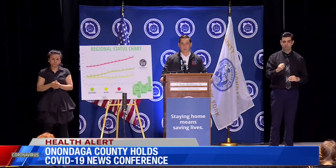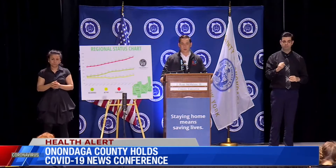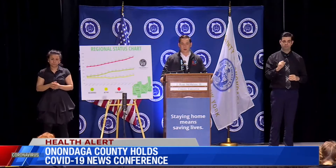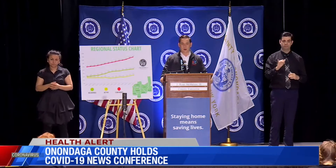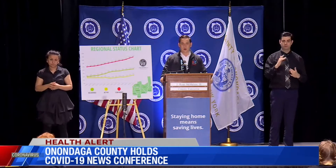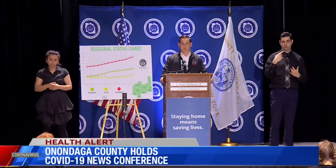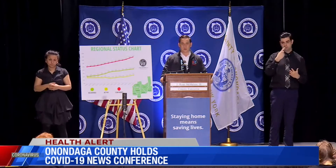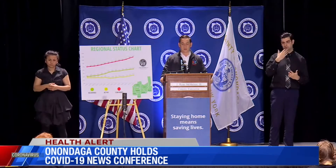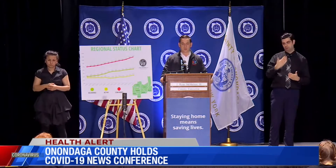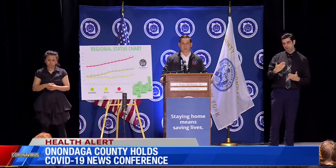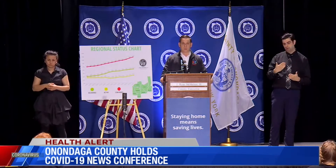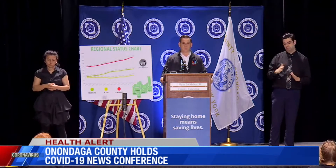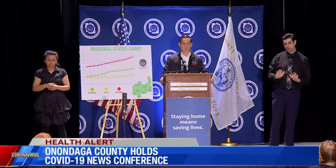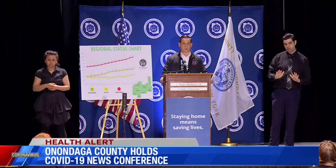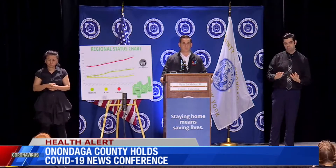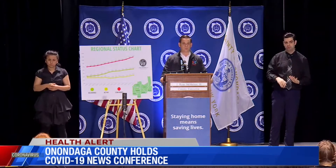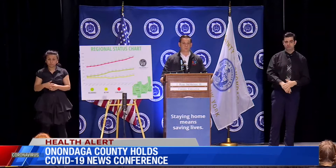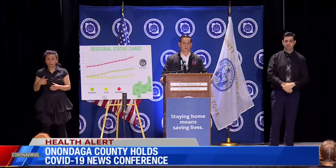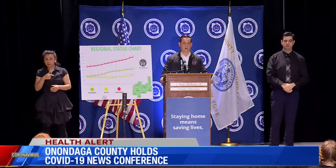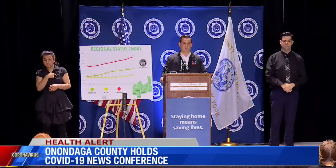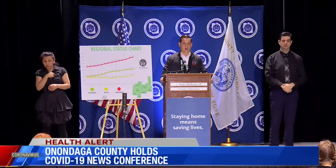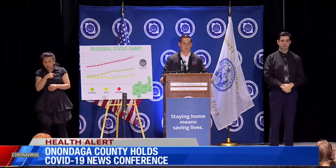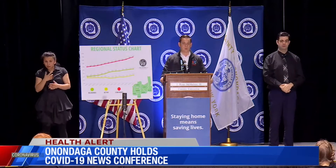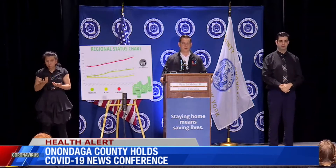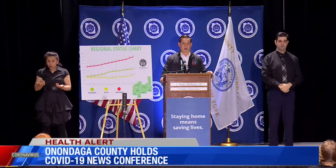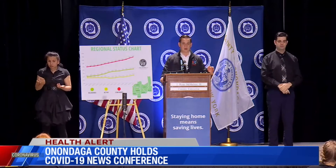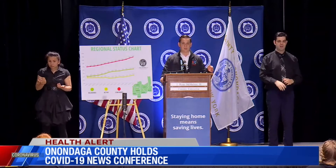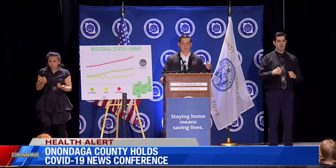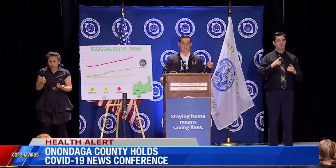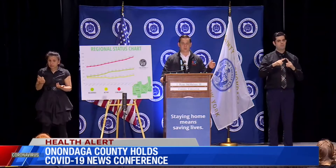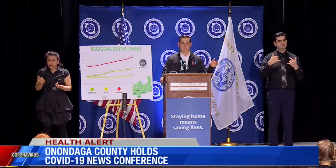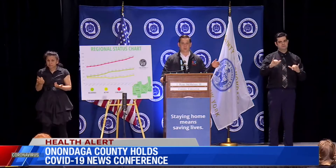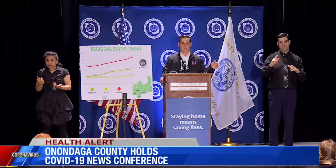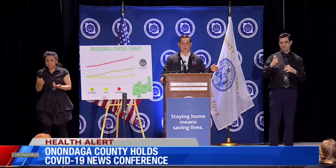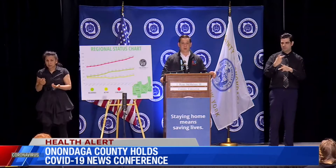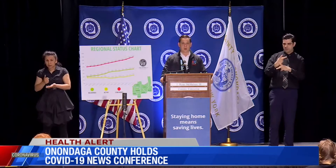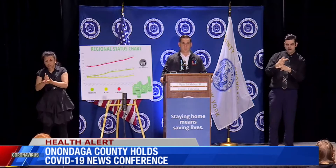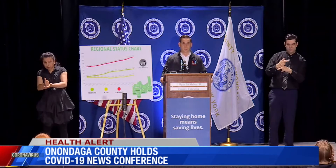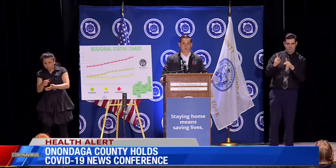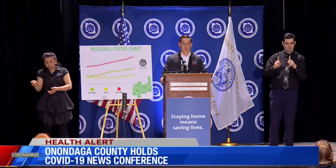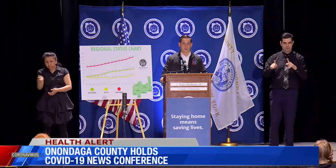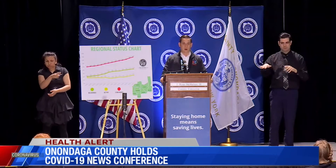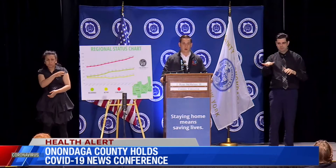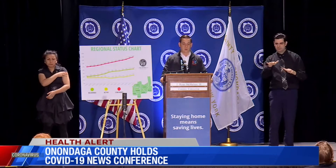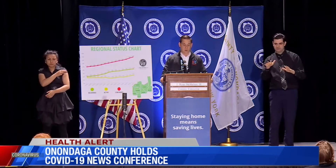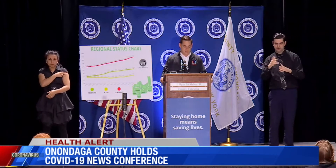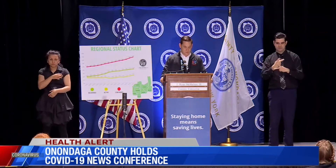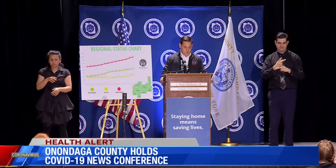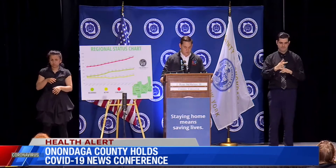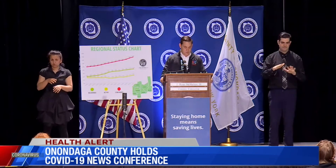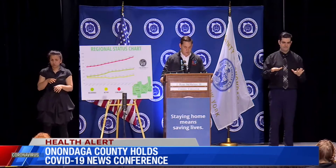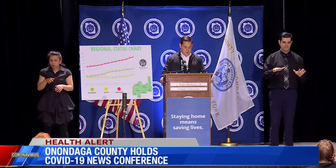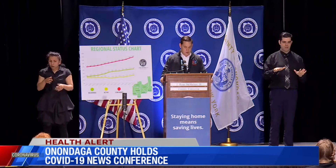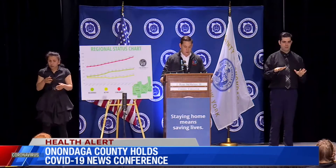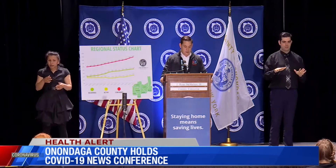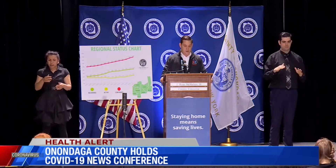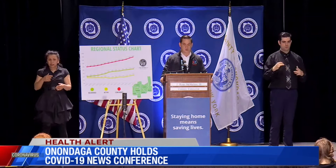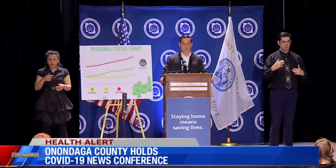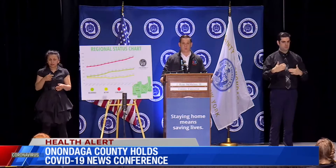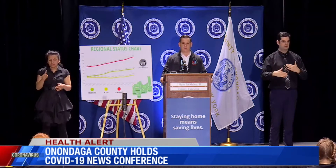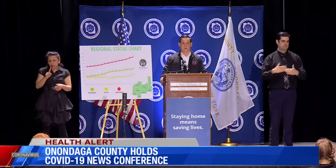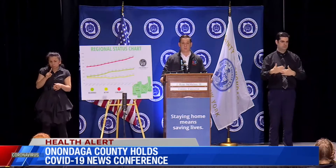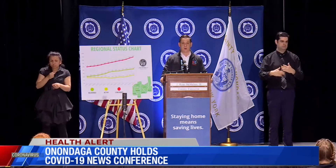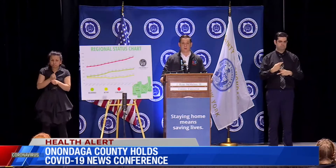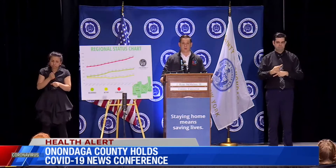to our ability to treat people and help prevent and treat people, we're doing well when it comes to